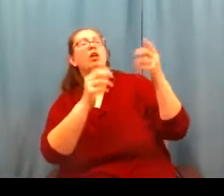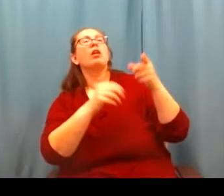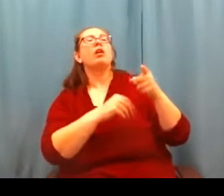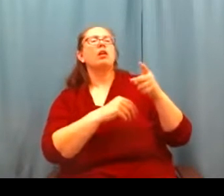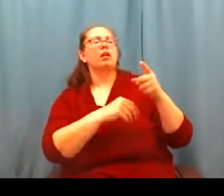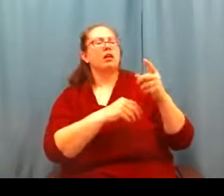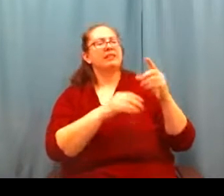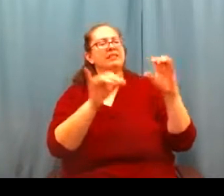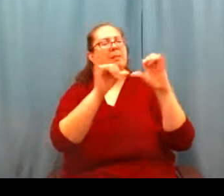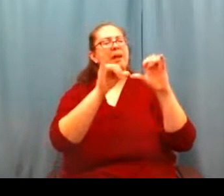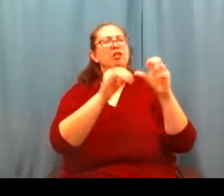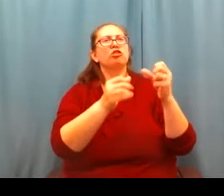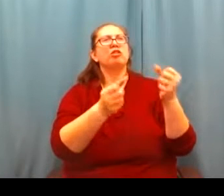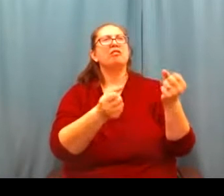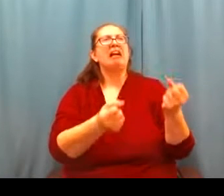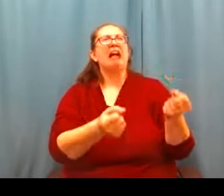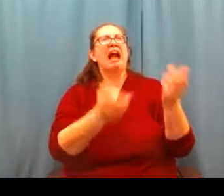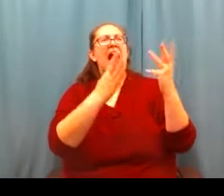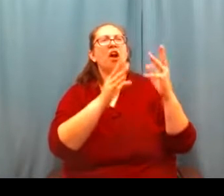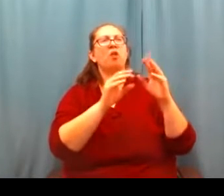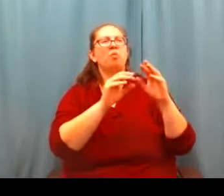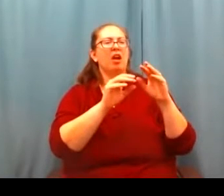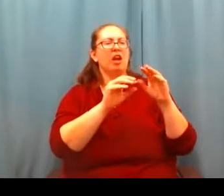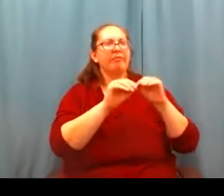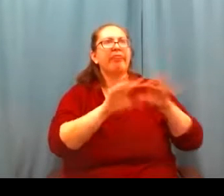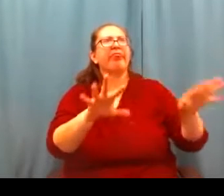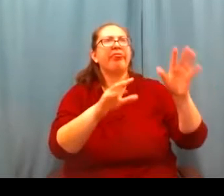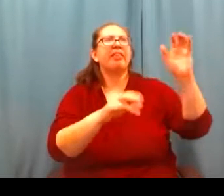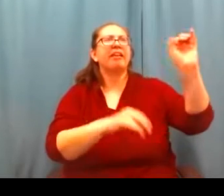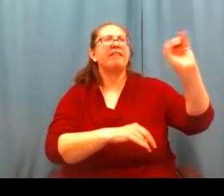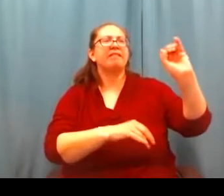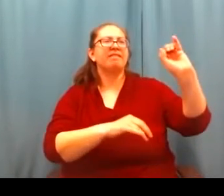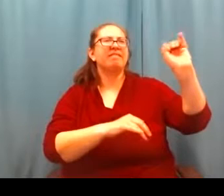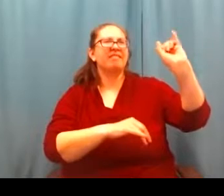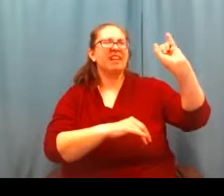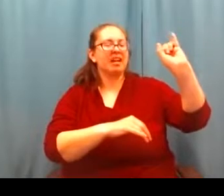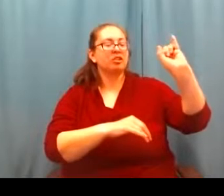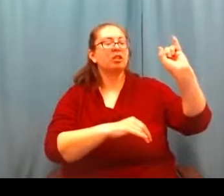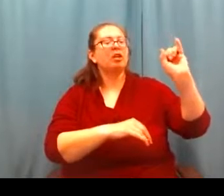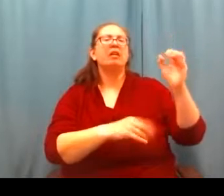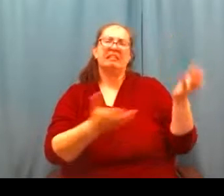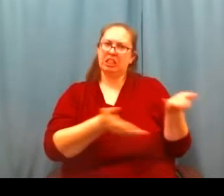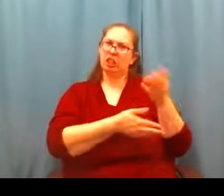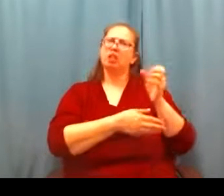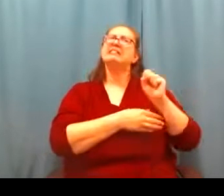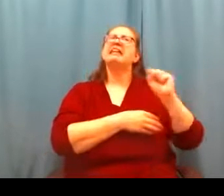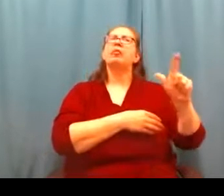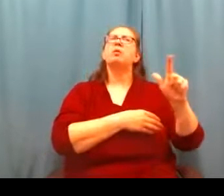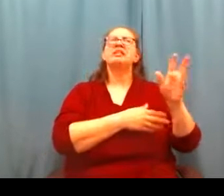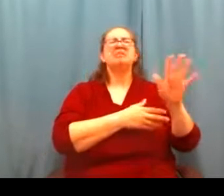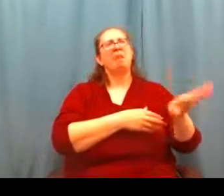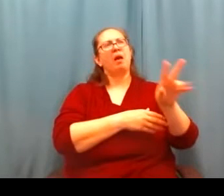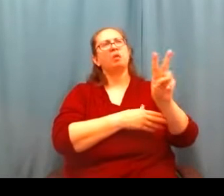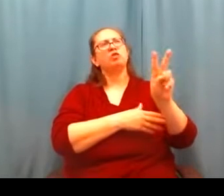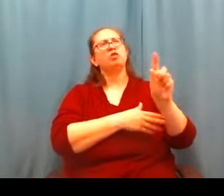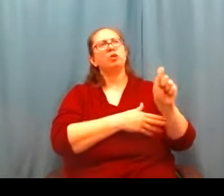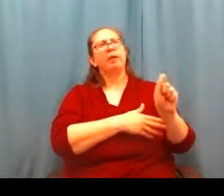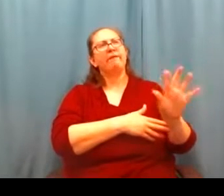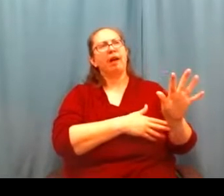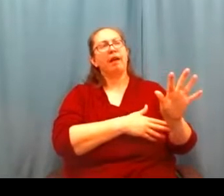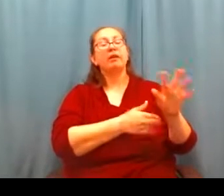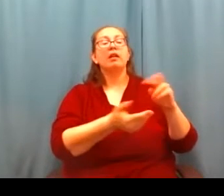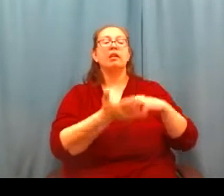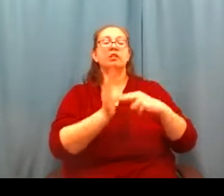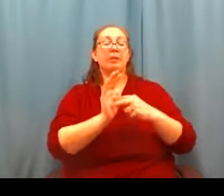Early on, the R0 for in the city of St. Louis was around 2.5, meaning that for every one person